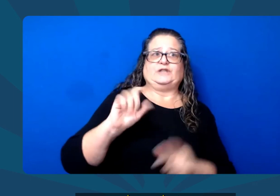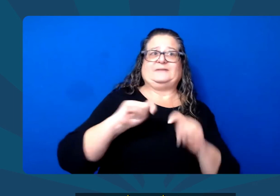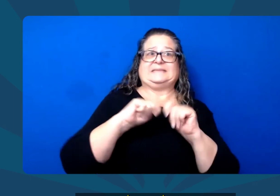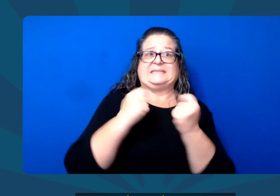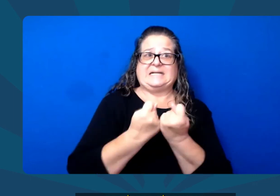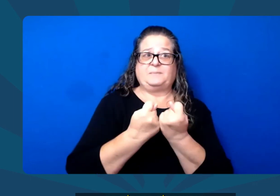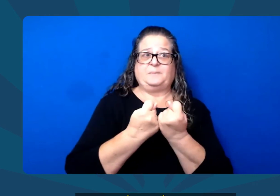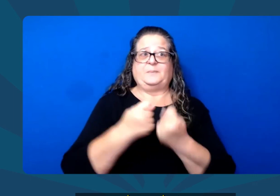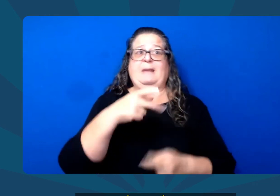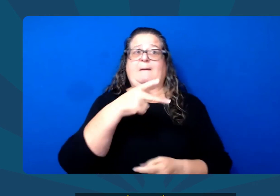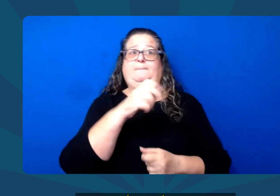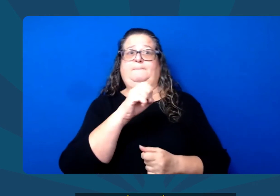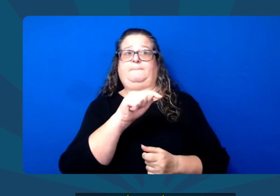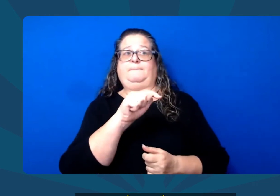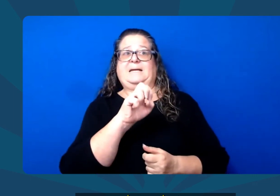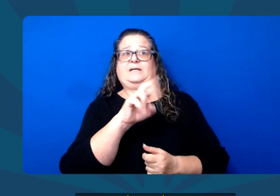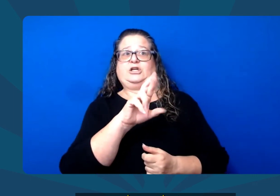your conservative team